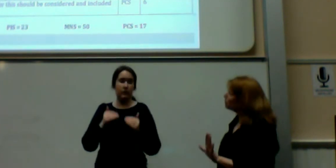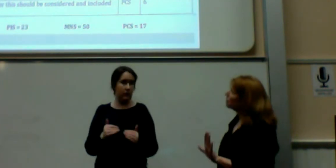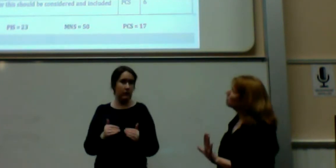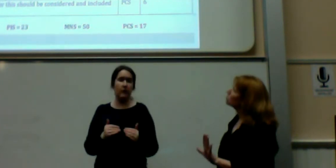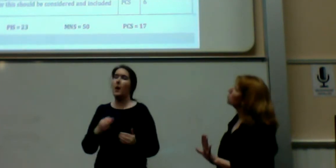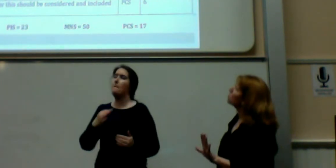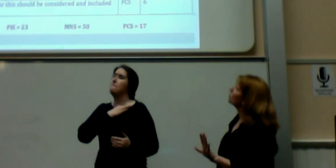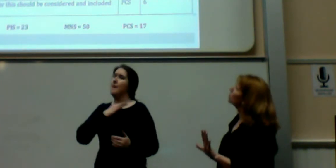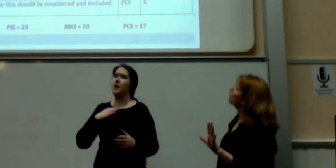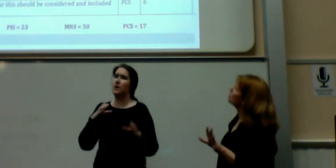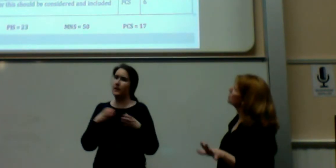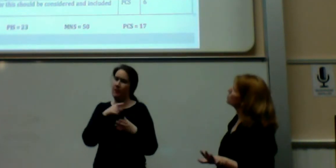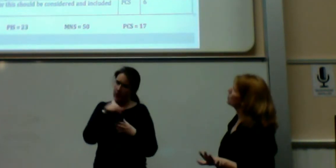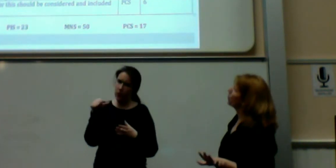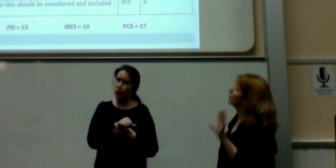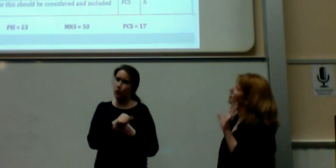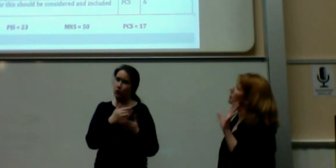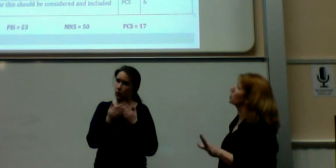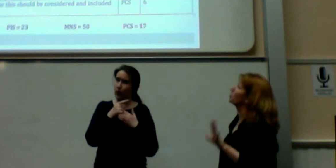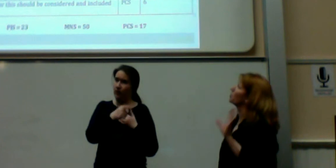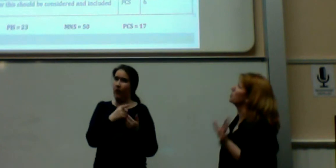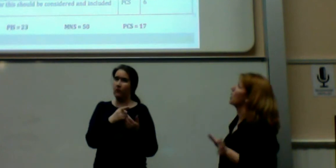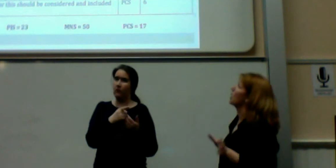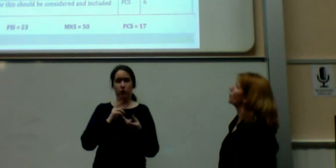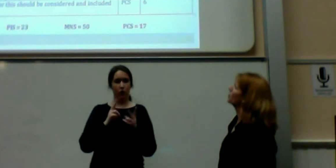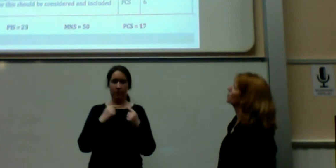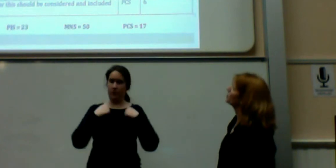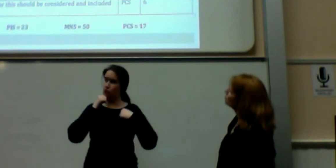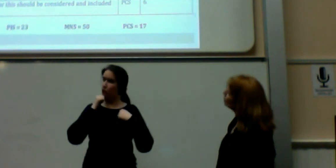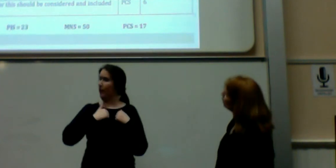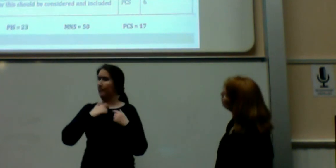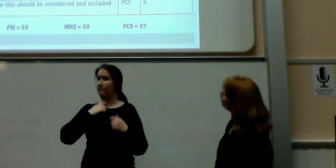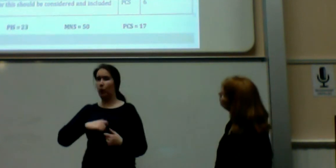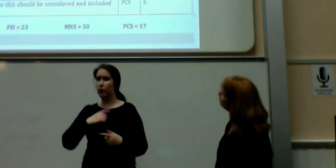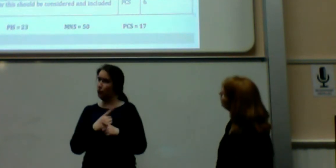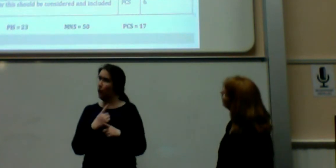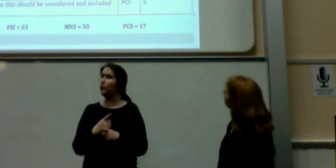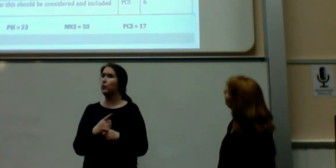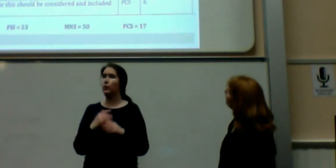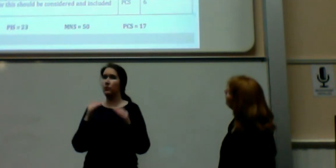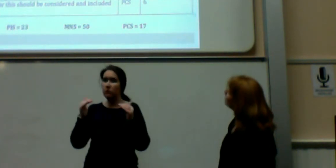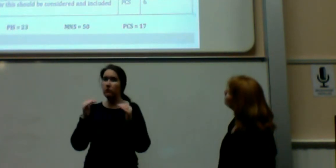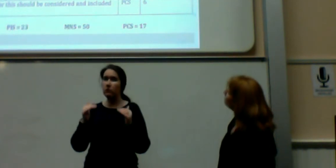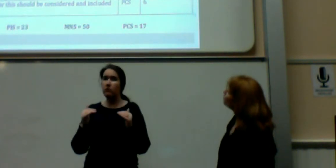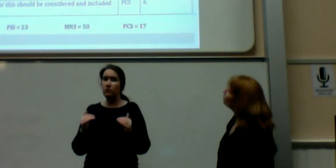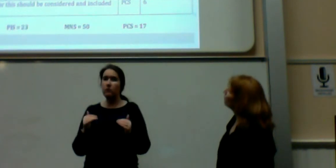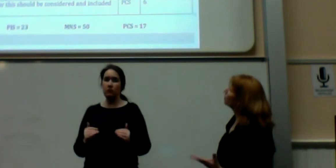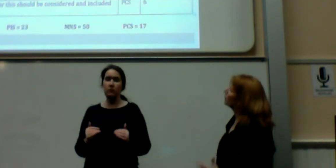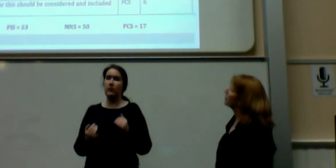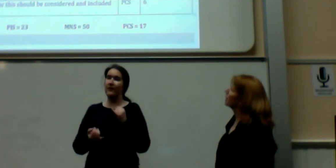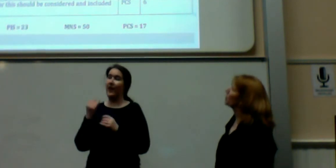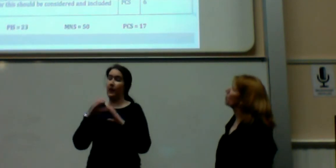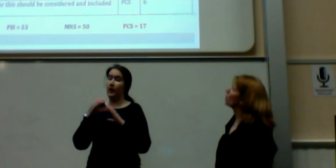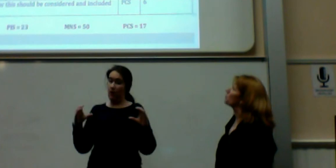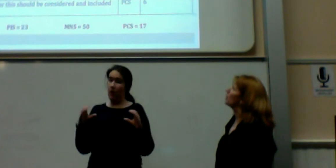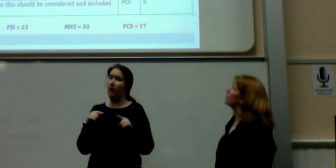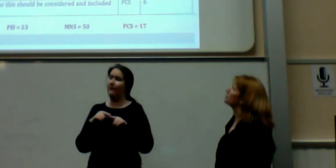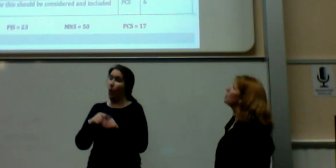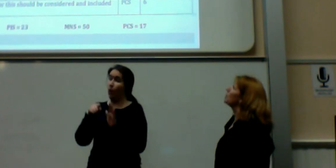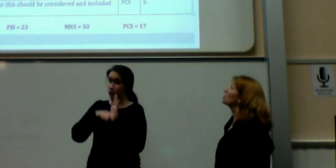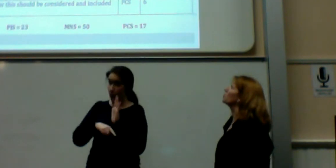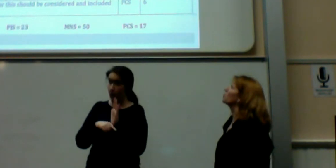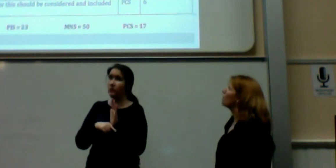The medical team should be the ones addressing this request. The interpreter is not the right person to talk to. And the final maintaining